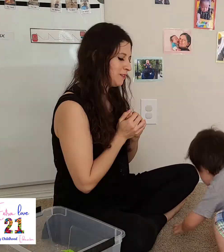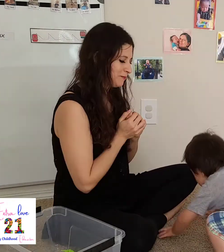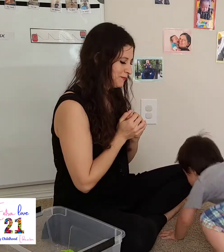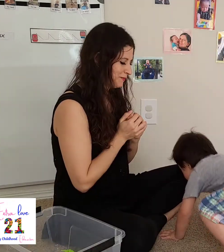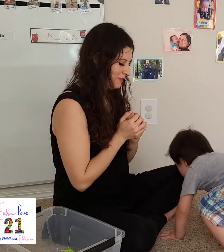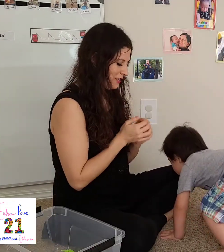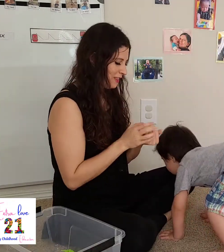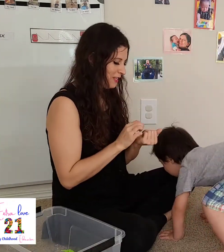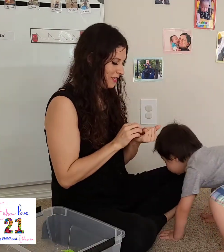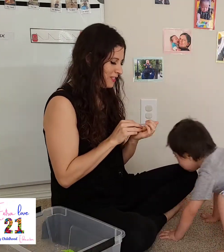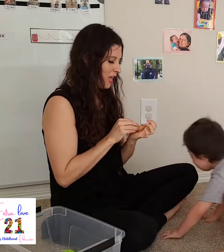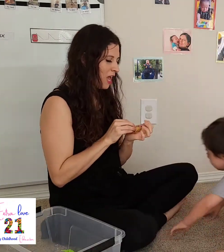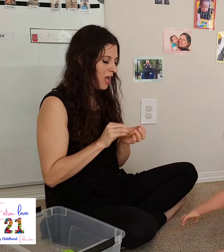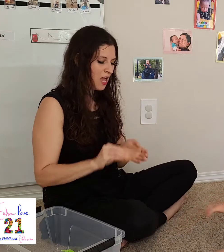Duck. This is an...